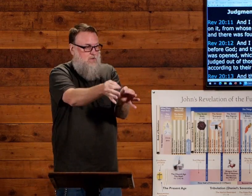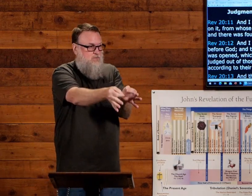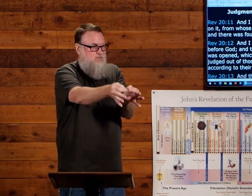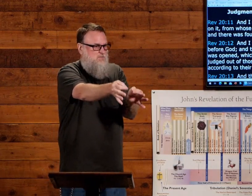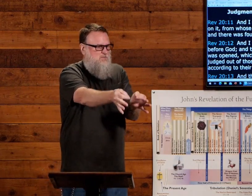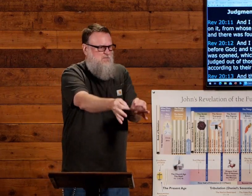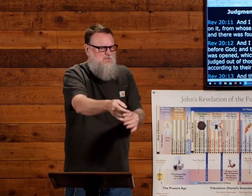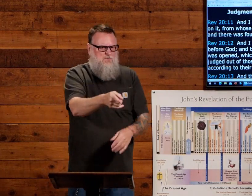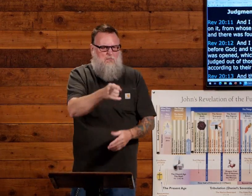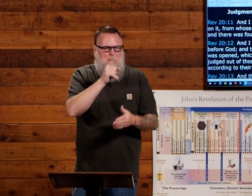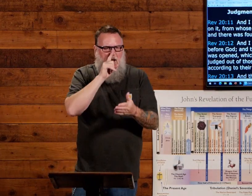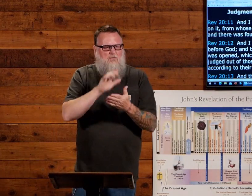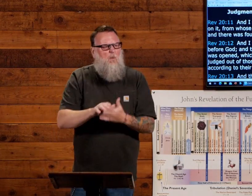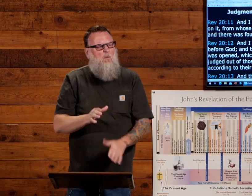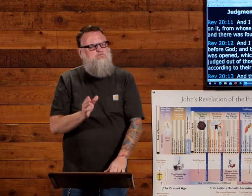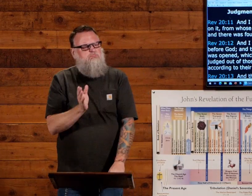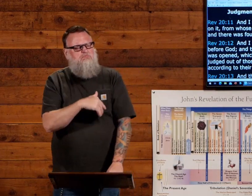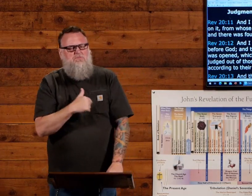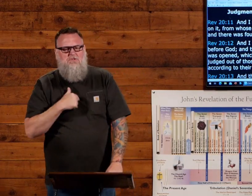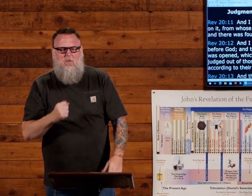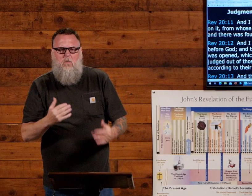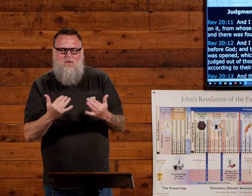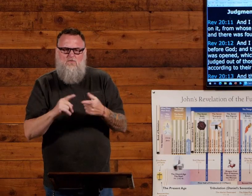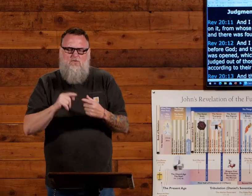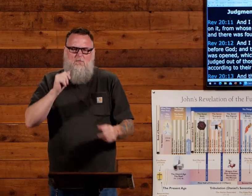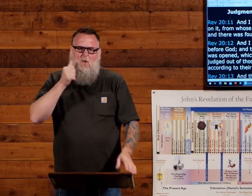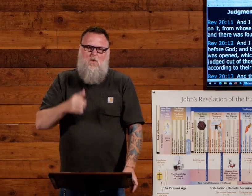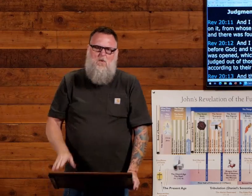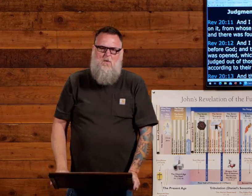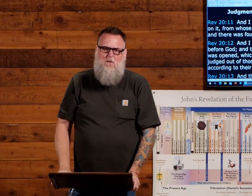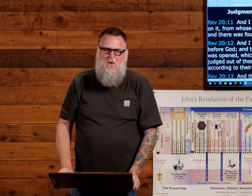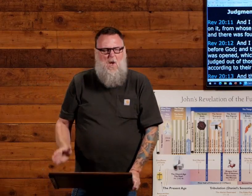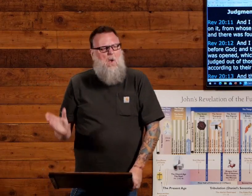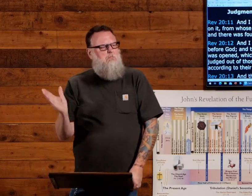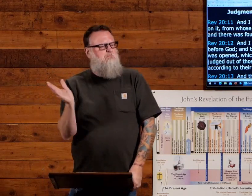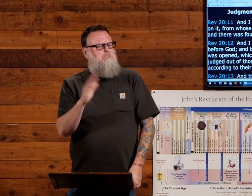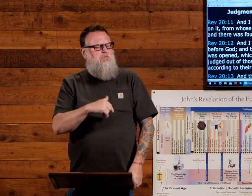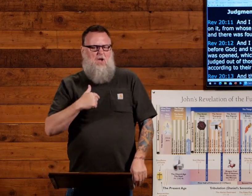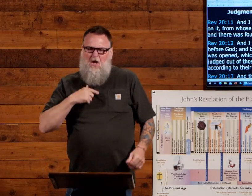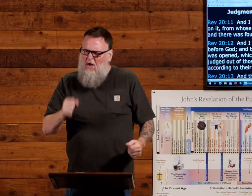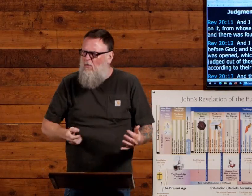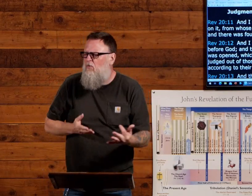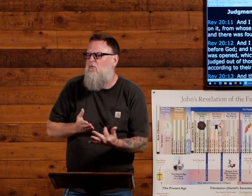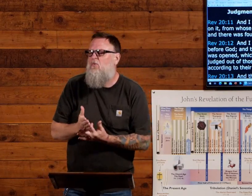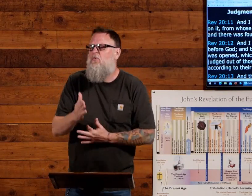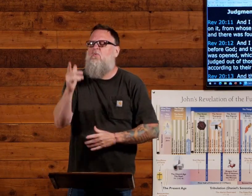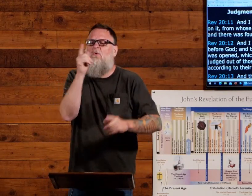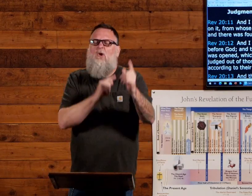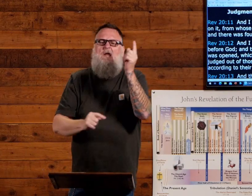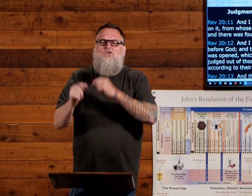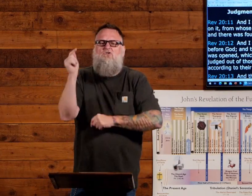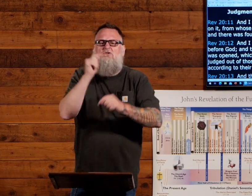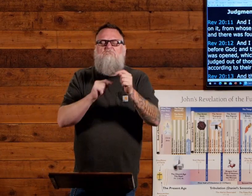Satan's favorite tool is to get us to procrastinate. worry about tomorrow, not worry about it